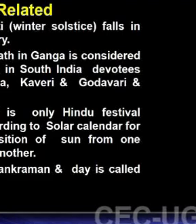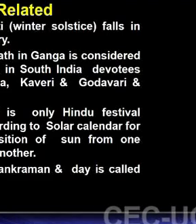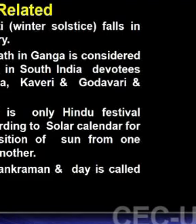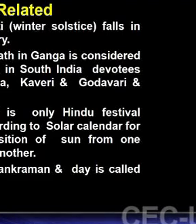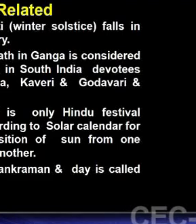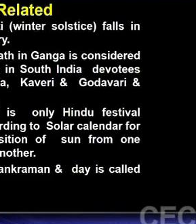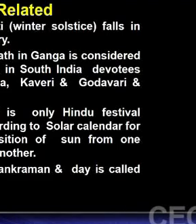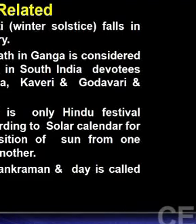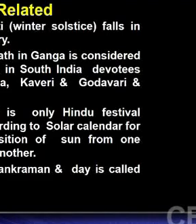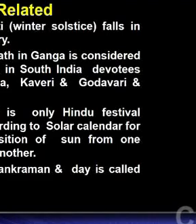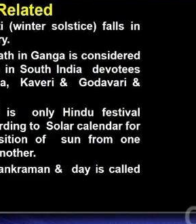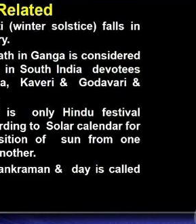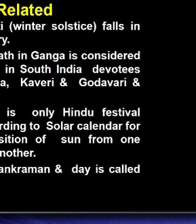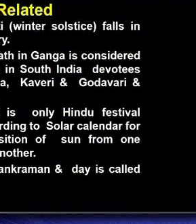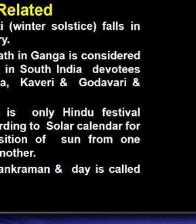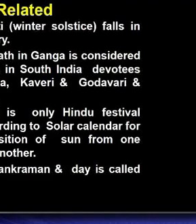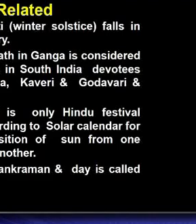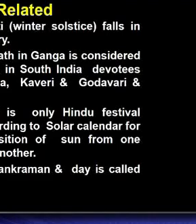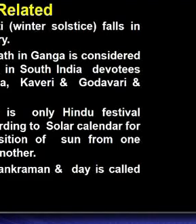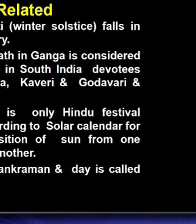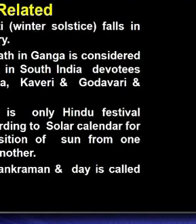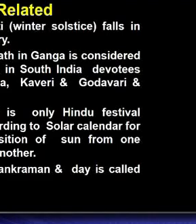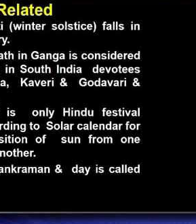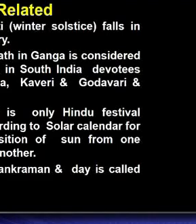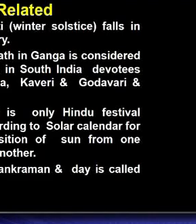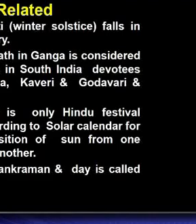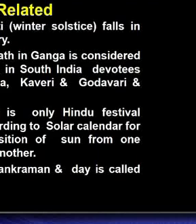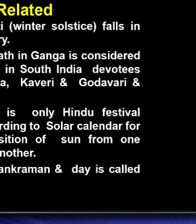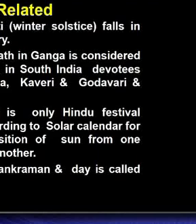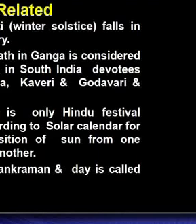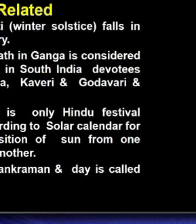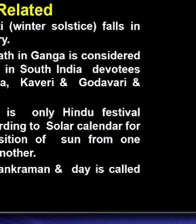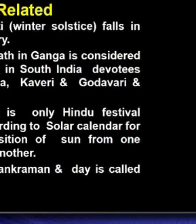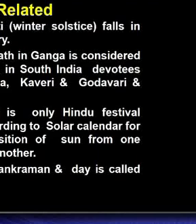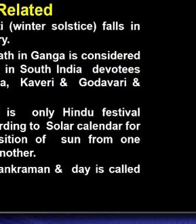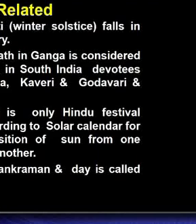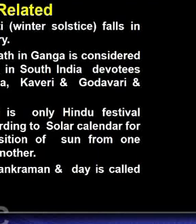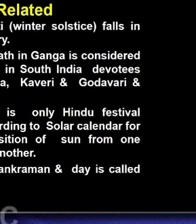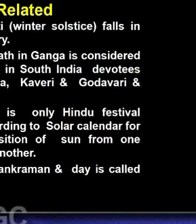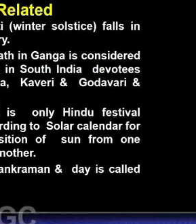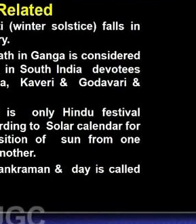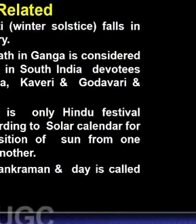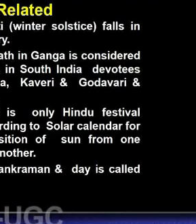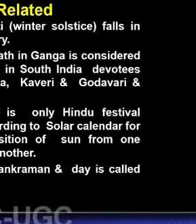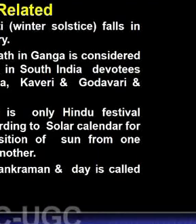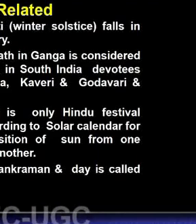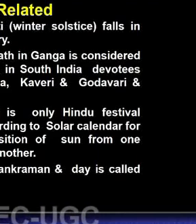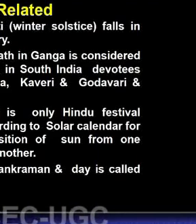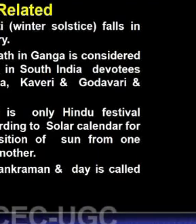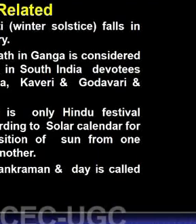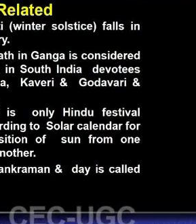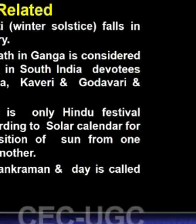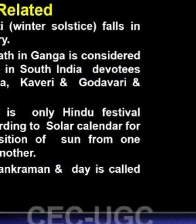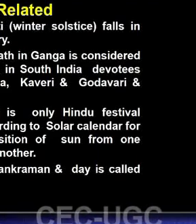another, and this is called Sakraman, and the day is also called Sankranti. So we find that how